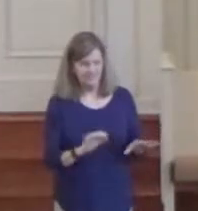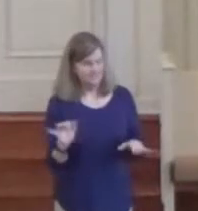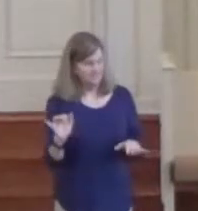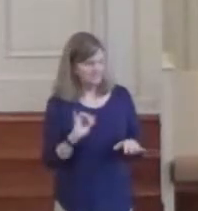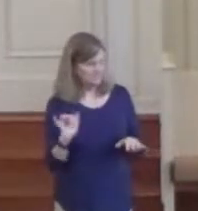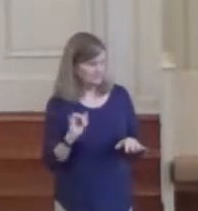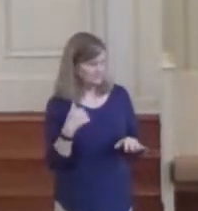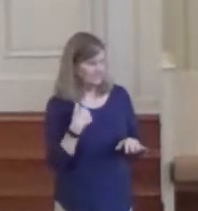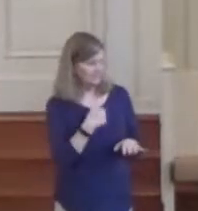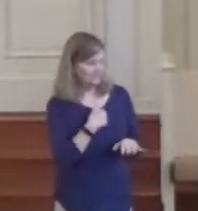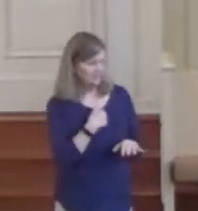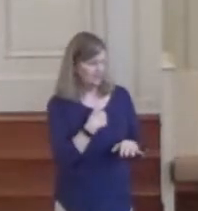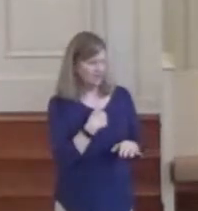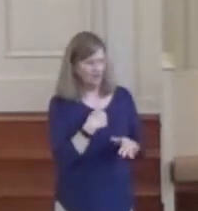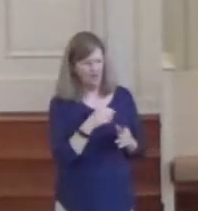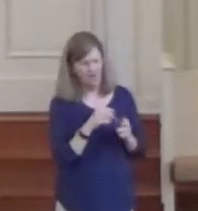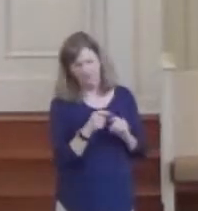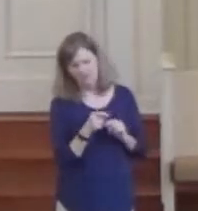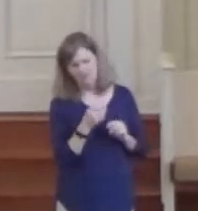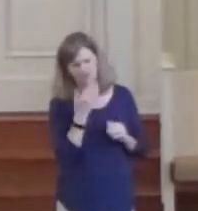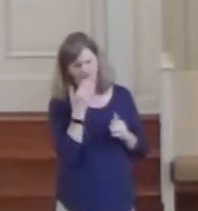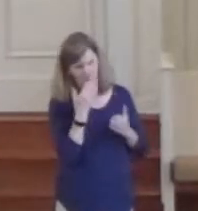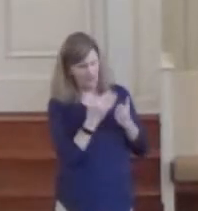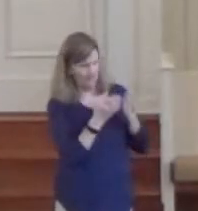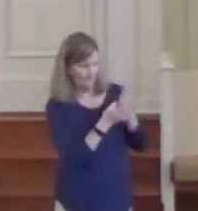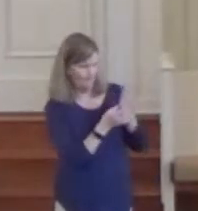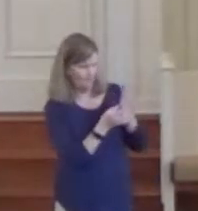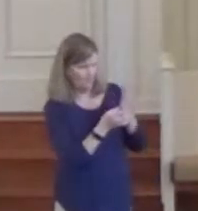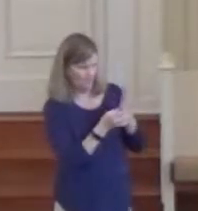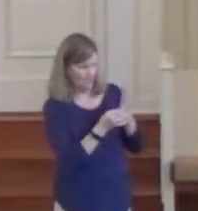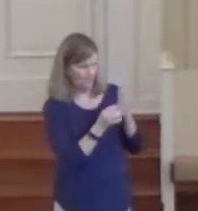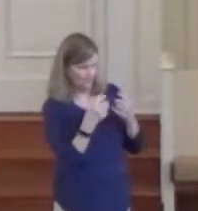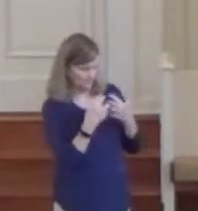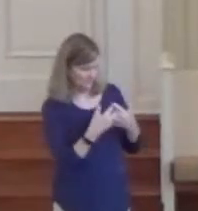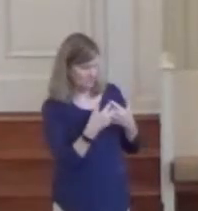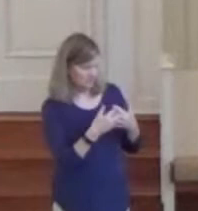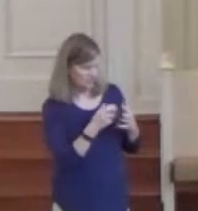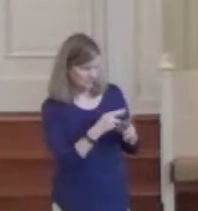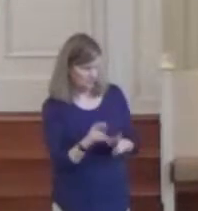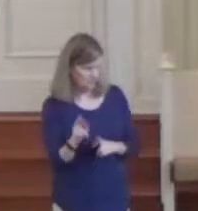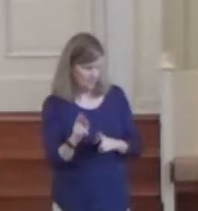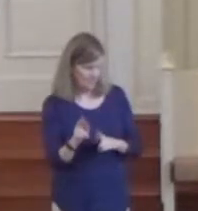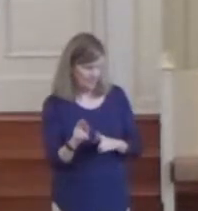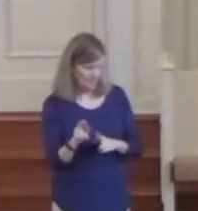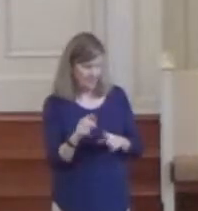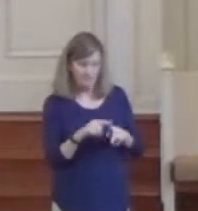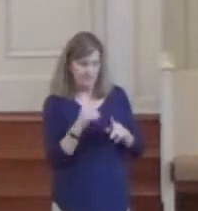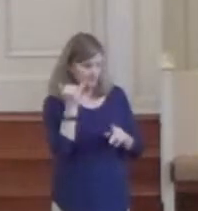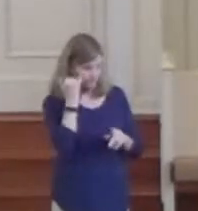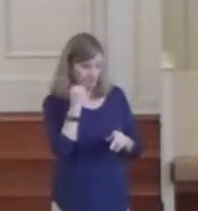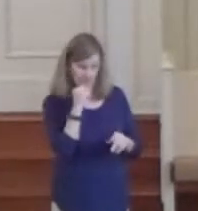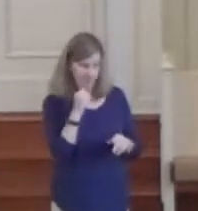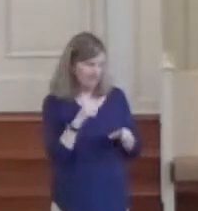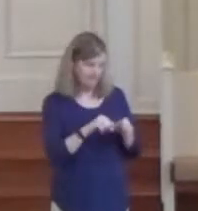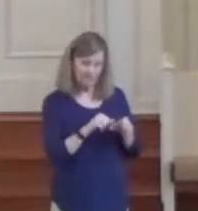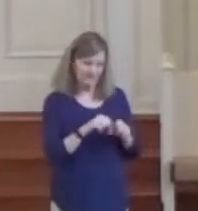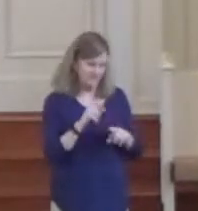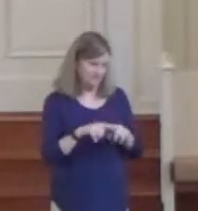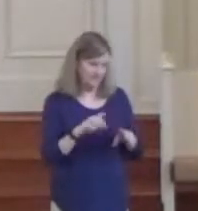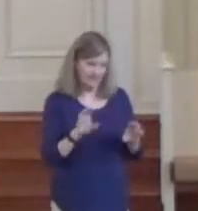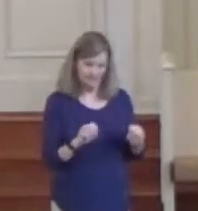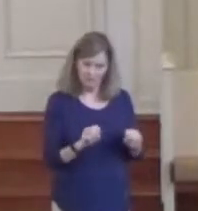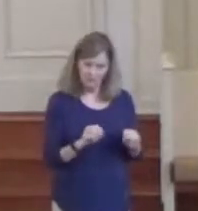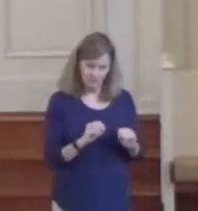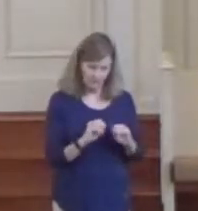are a well-tuned, oiled machine ready to go out and tear up the world, but if we don't have any fuel in the tank, we can't do